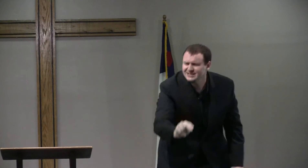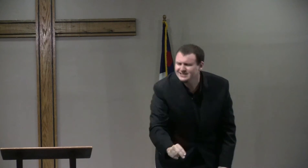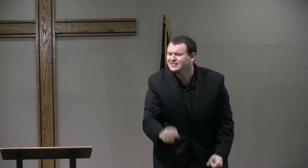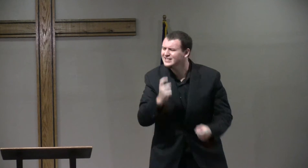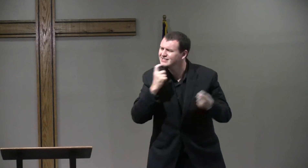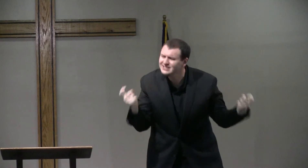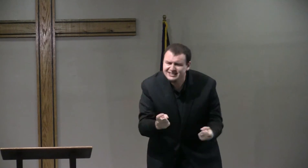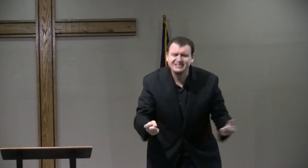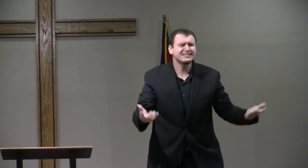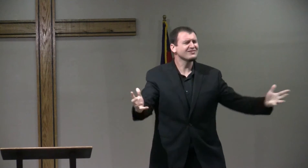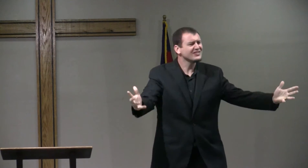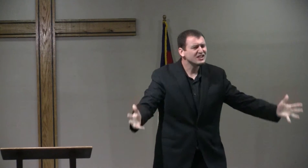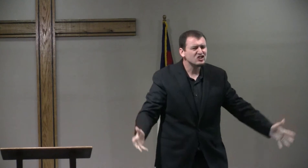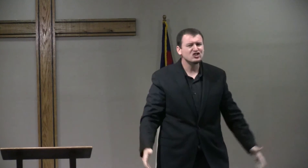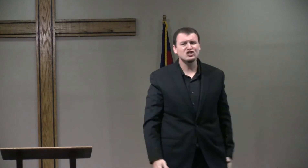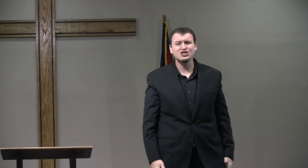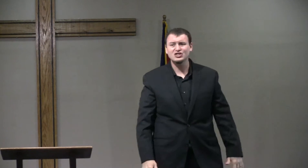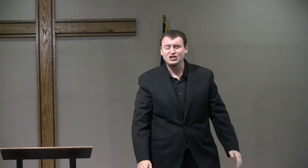You're full of sin.